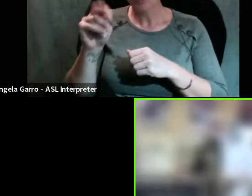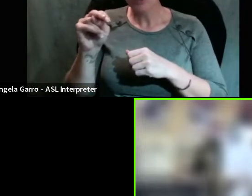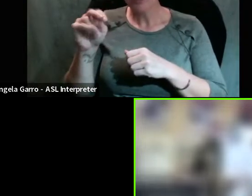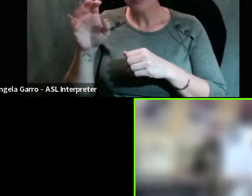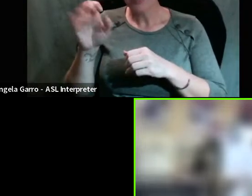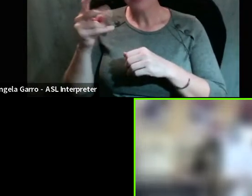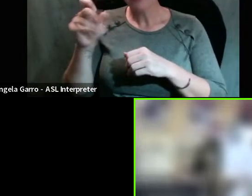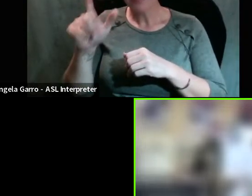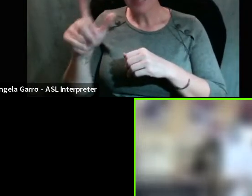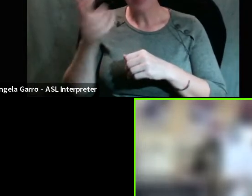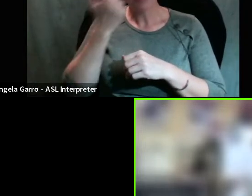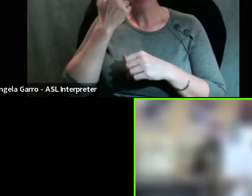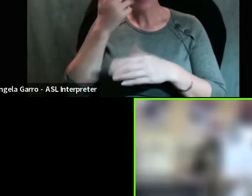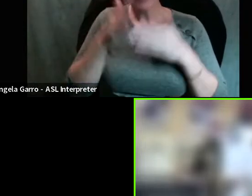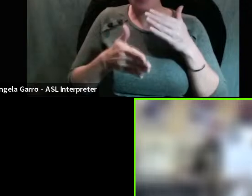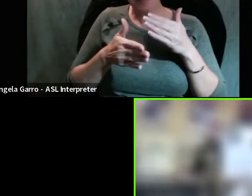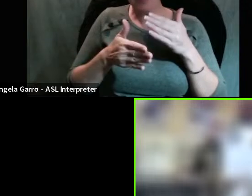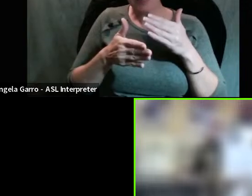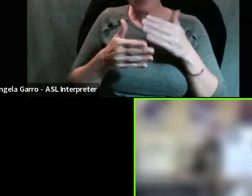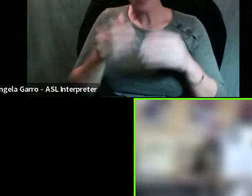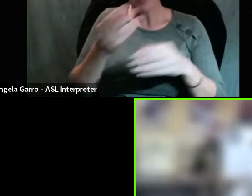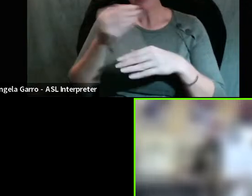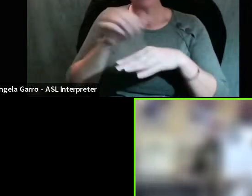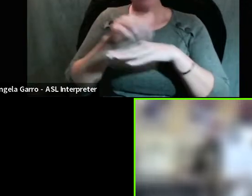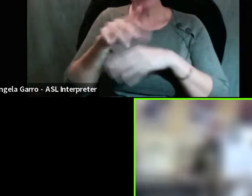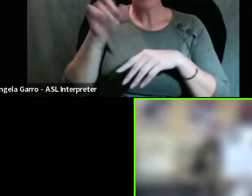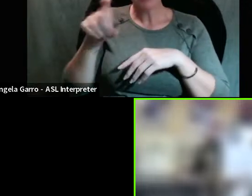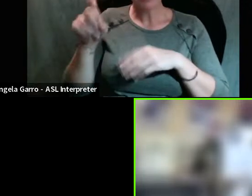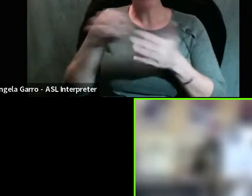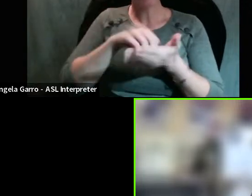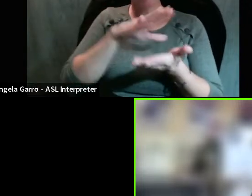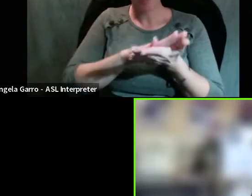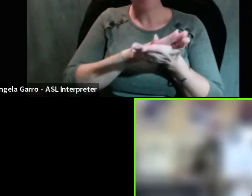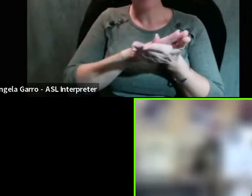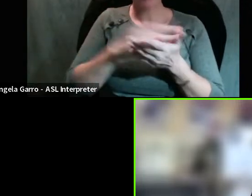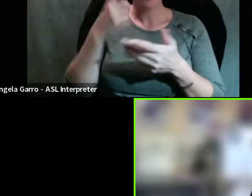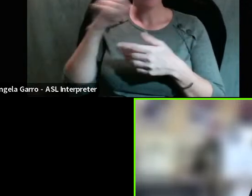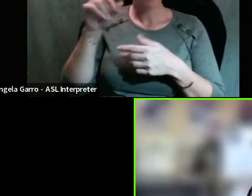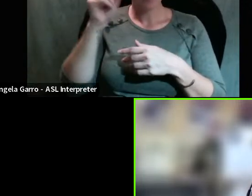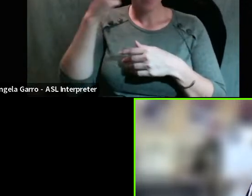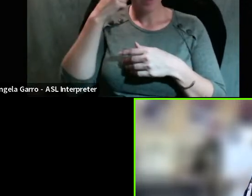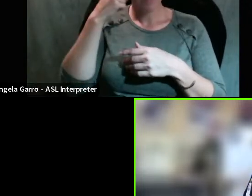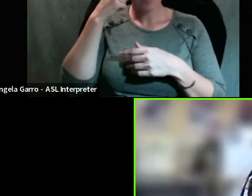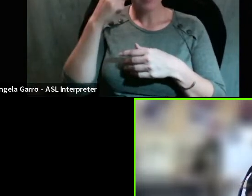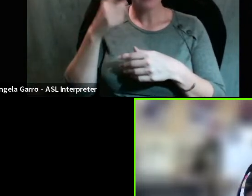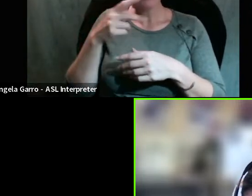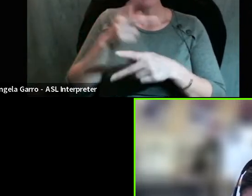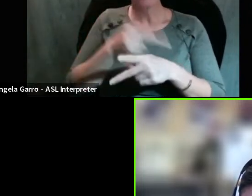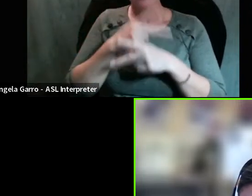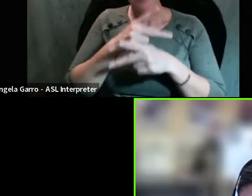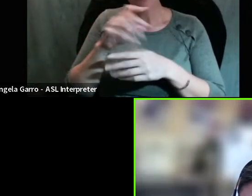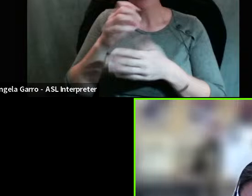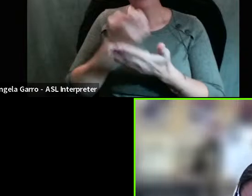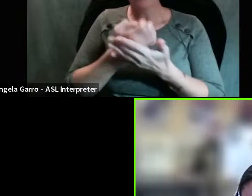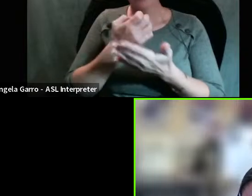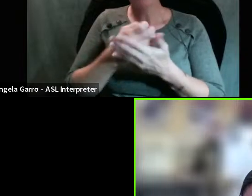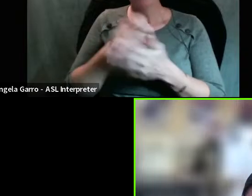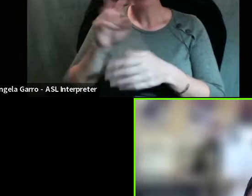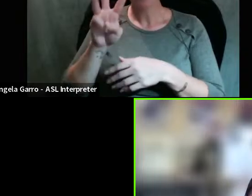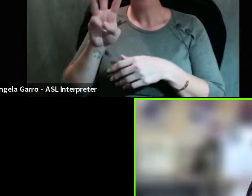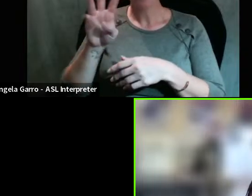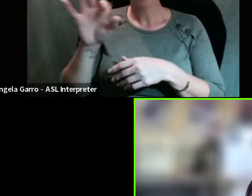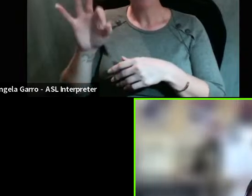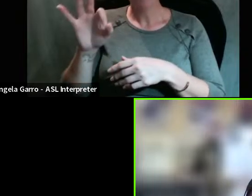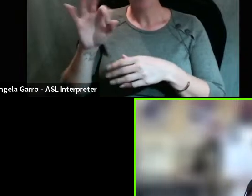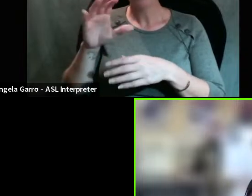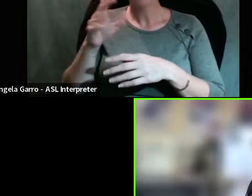County has recently completed, and we have submitted the necessary documents for the Governor's Care Economy Workforce Program budget for the